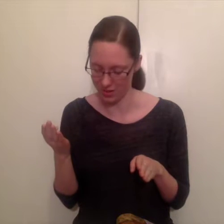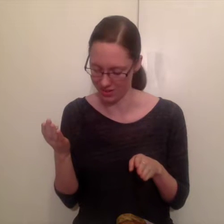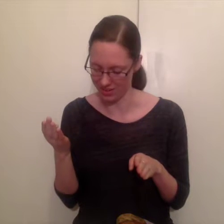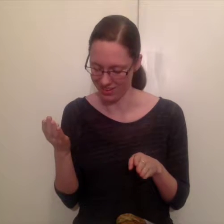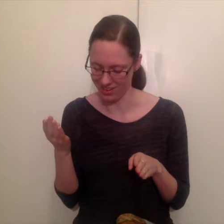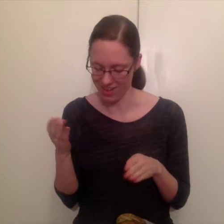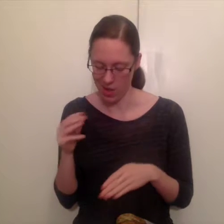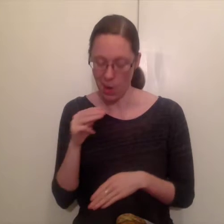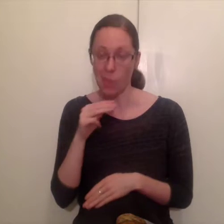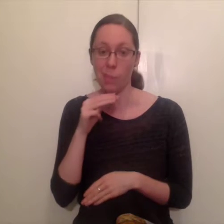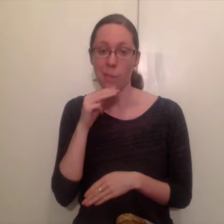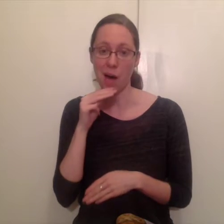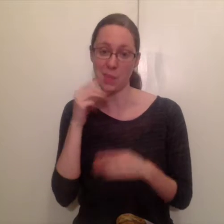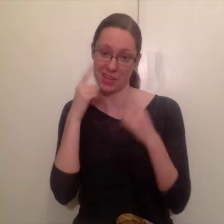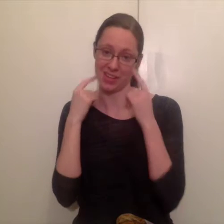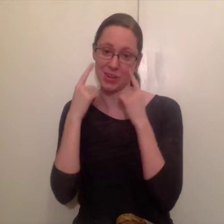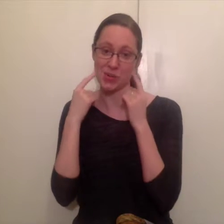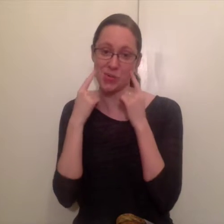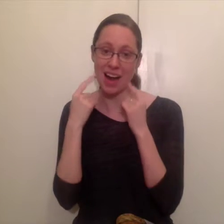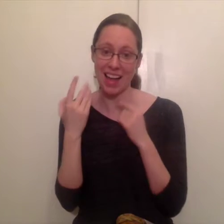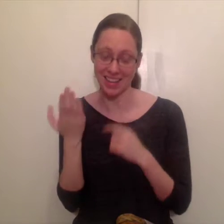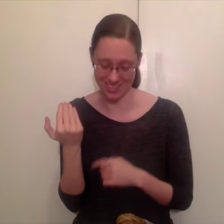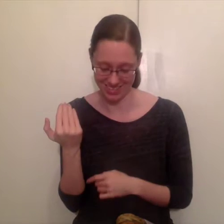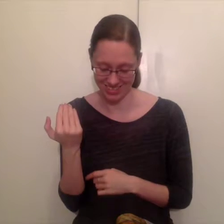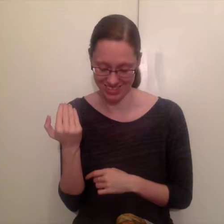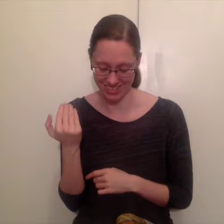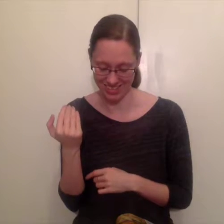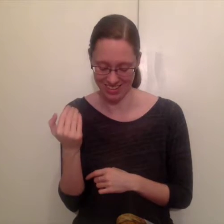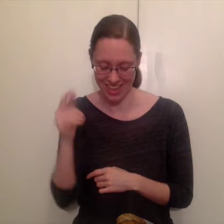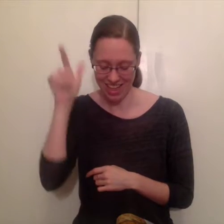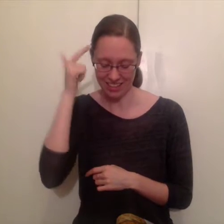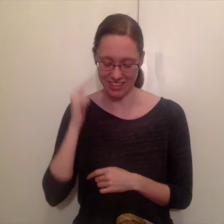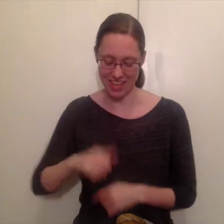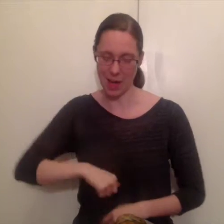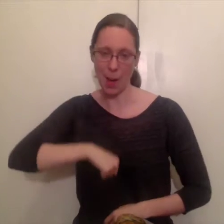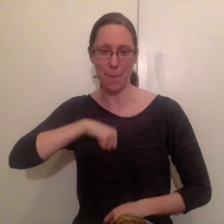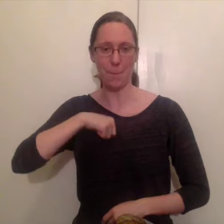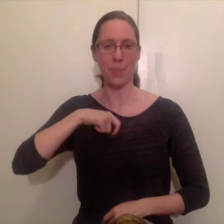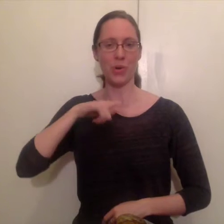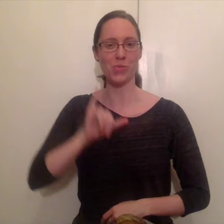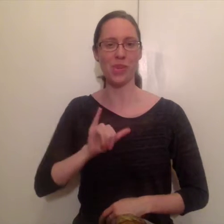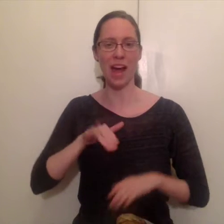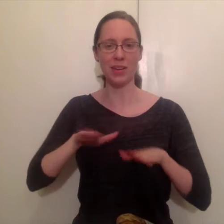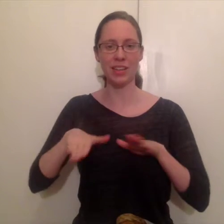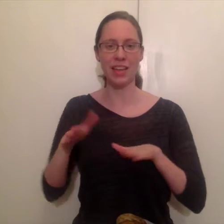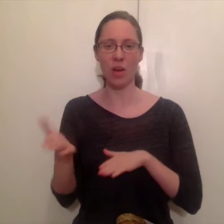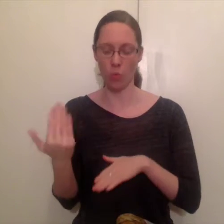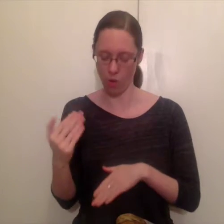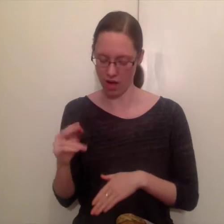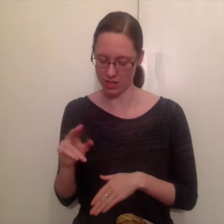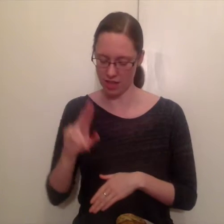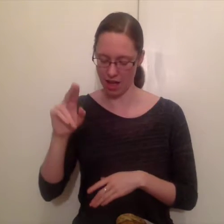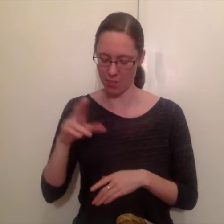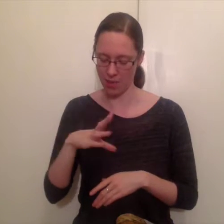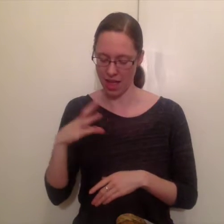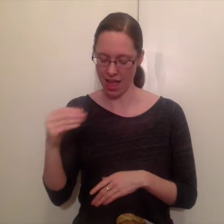open. Mama cried. Leah proudly walked up